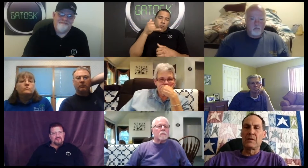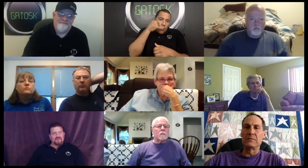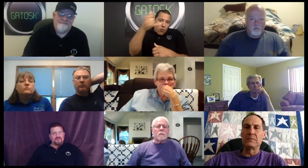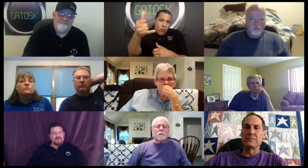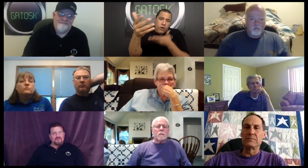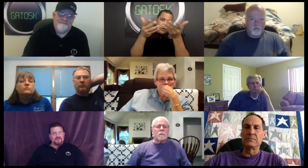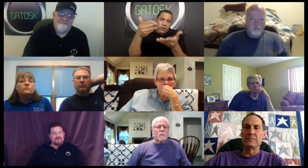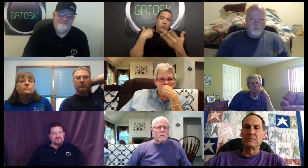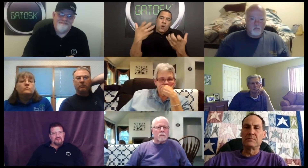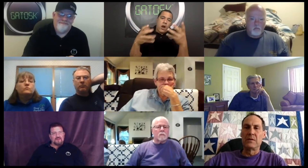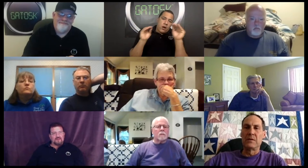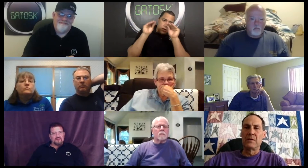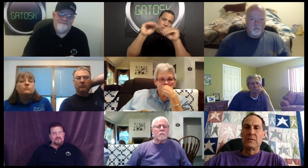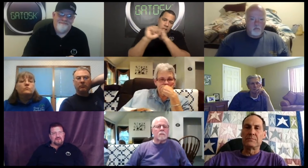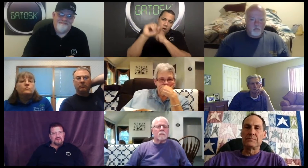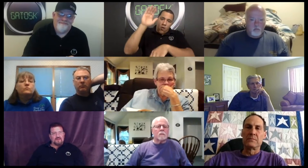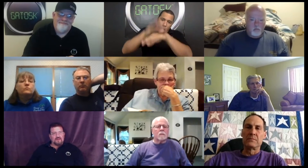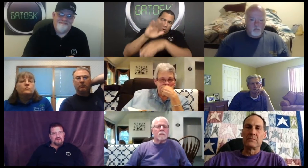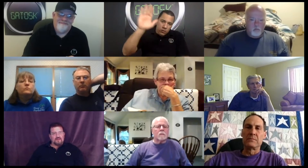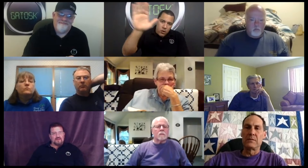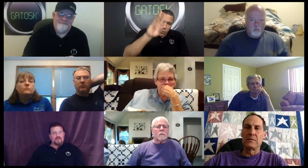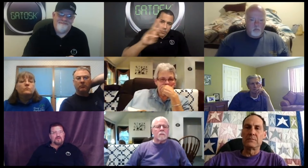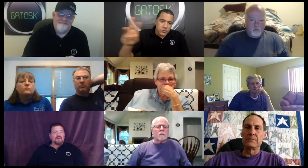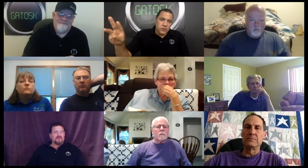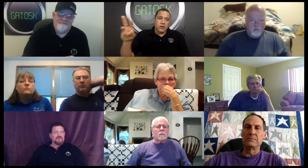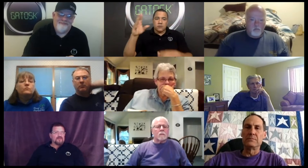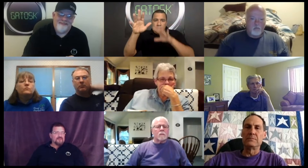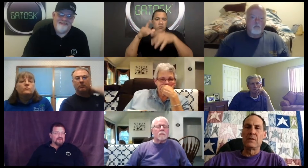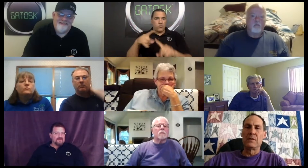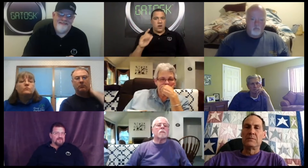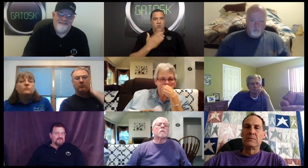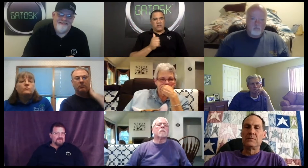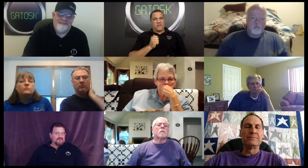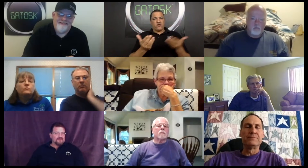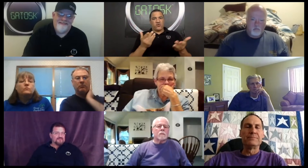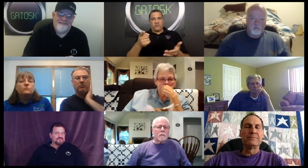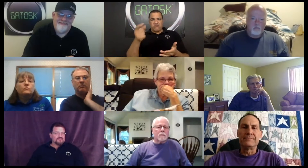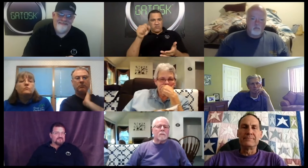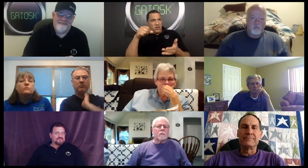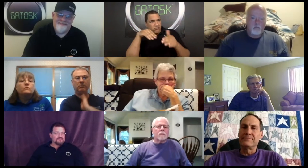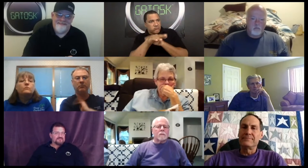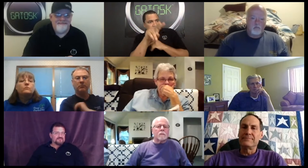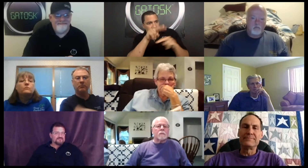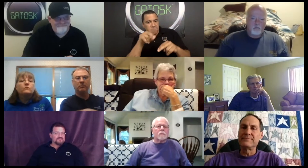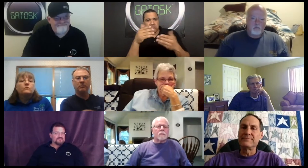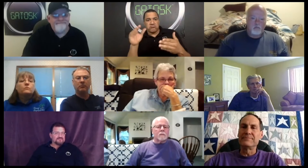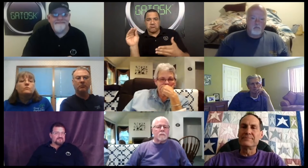advertisers usually have to call and, I want to make an ad. I want to put an ad on your website. While ours is self-serve. You can